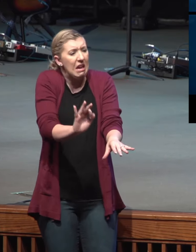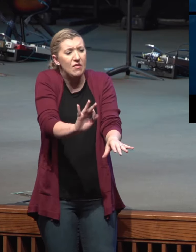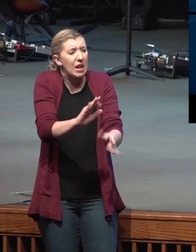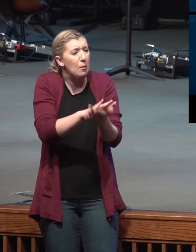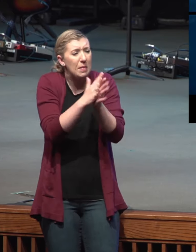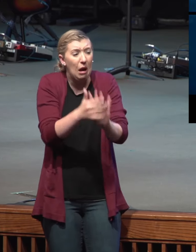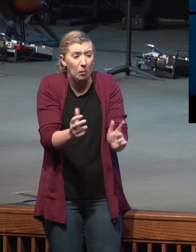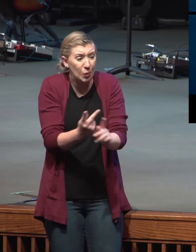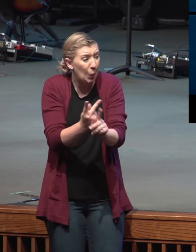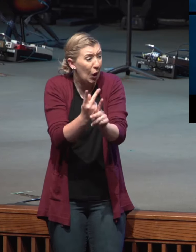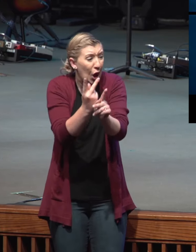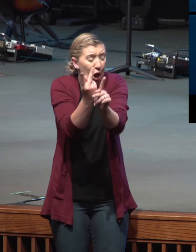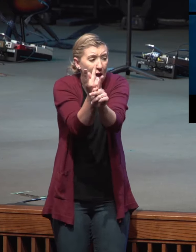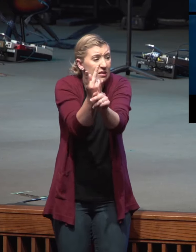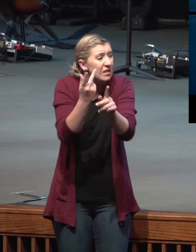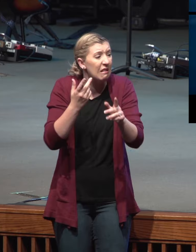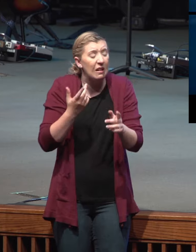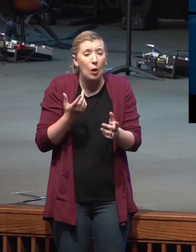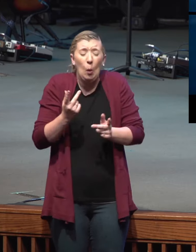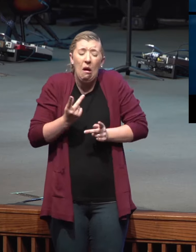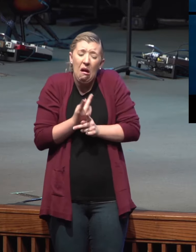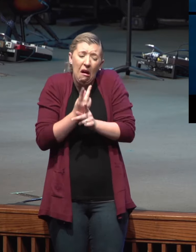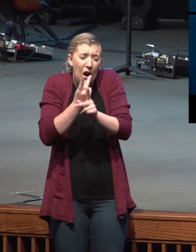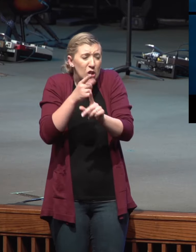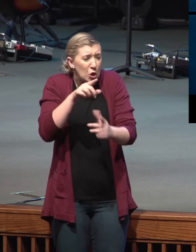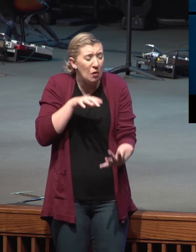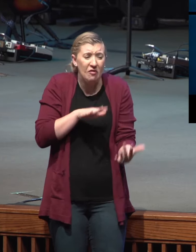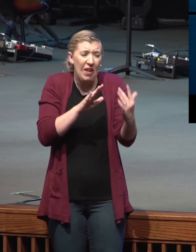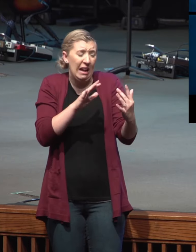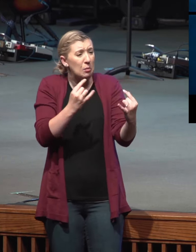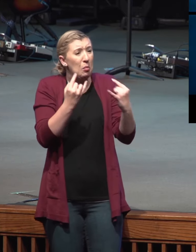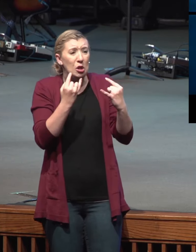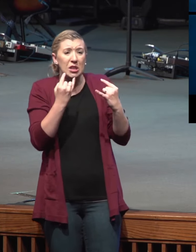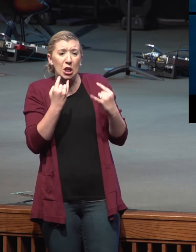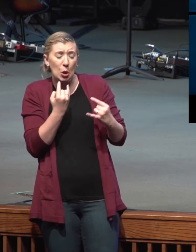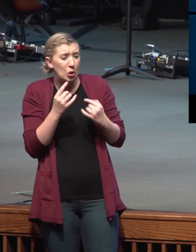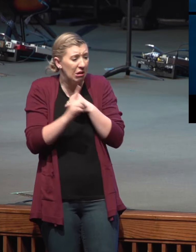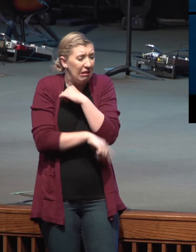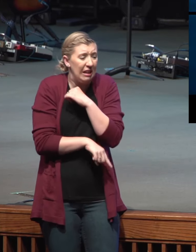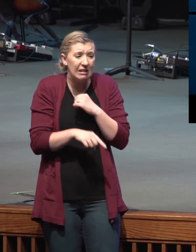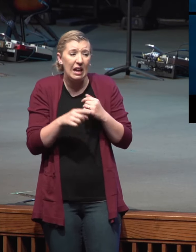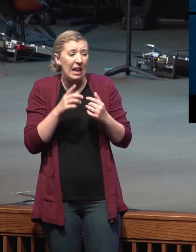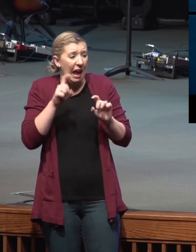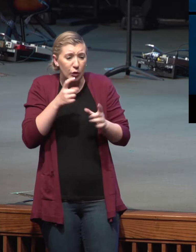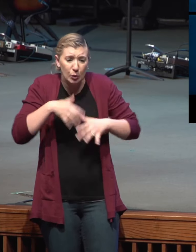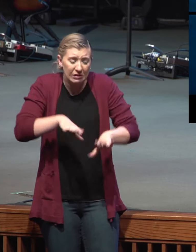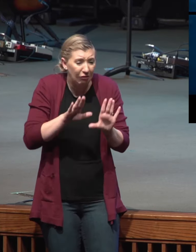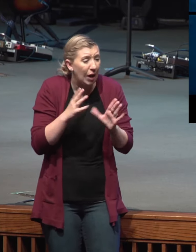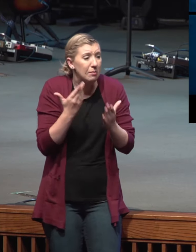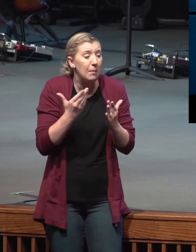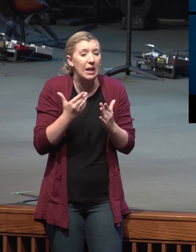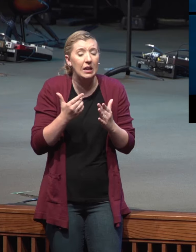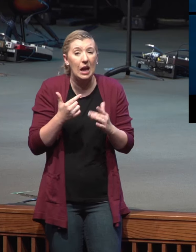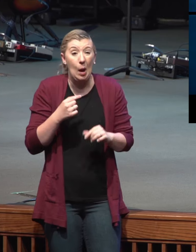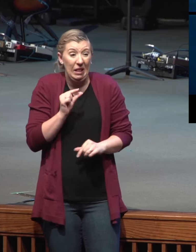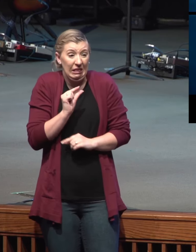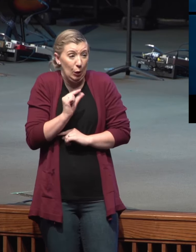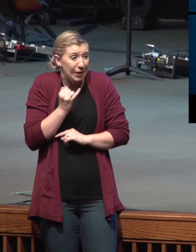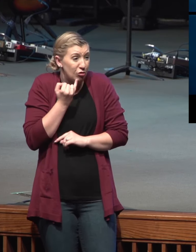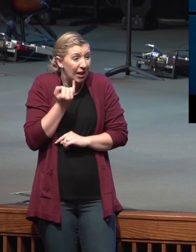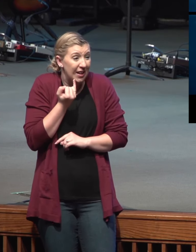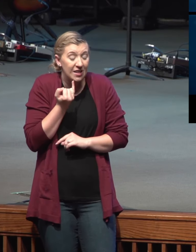gets worse than we could imagine, even if you face persecution and pay the ultimate price, I'm a little jealous and